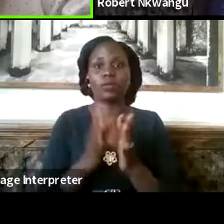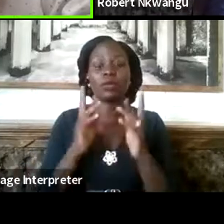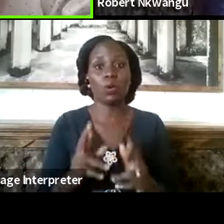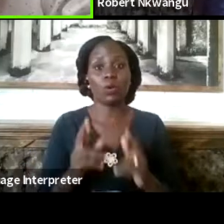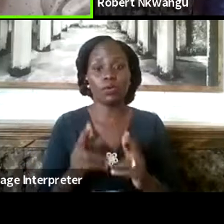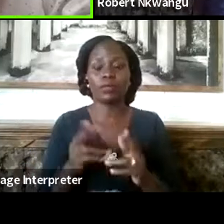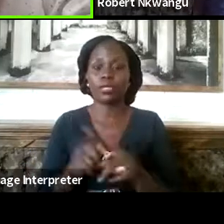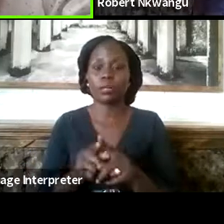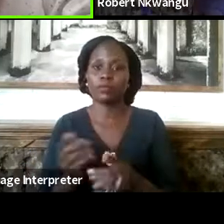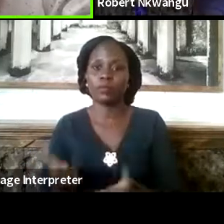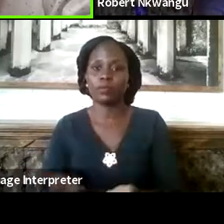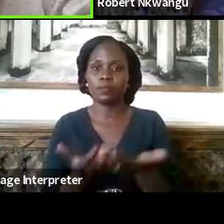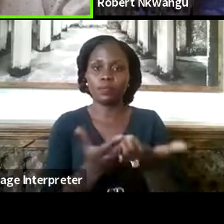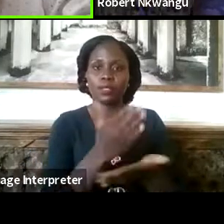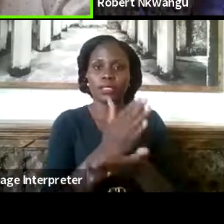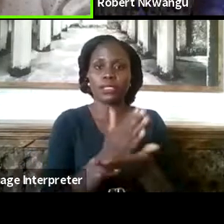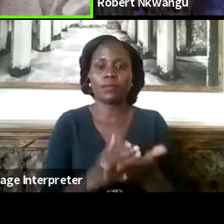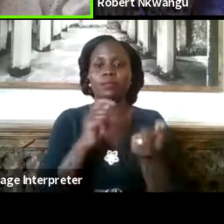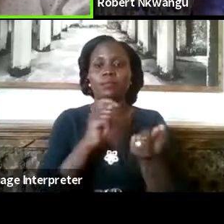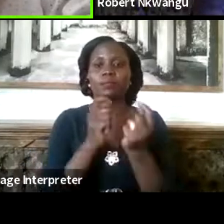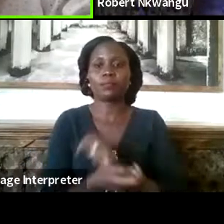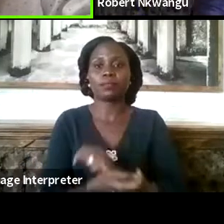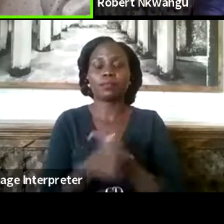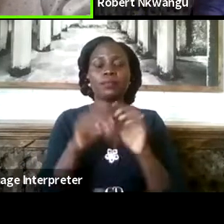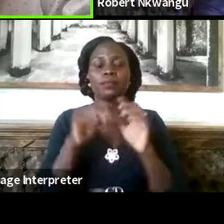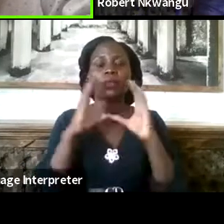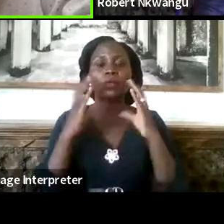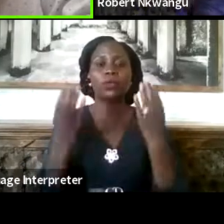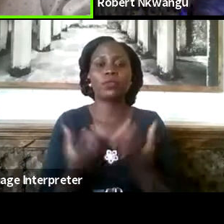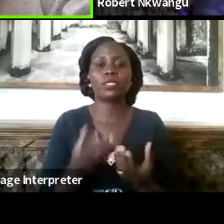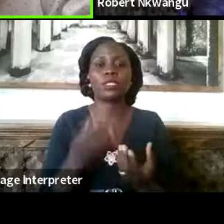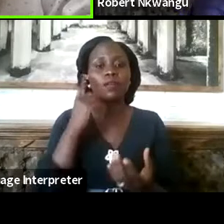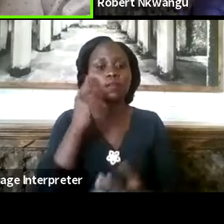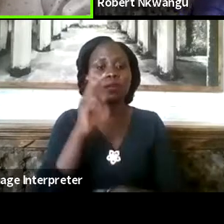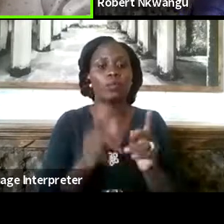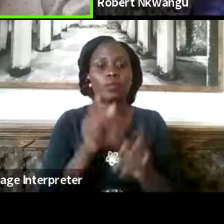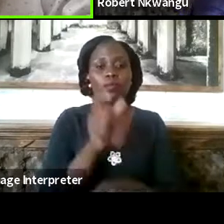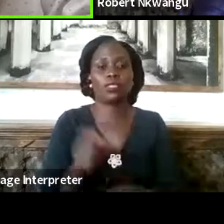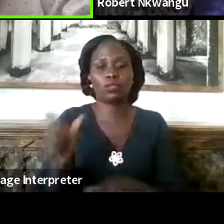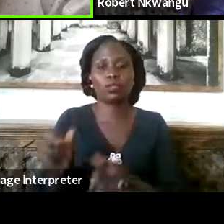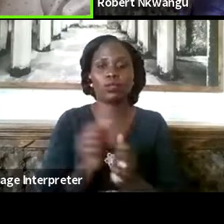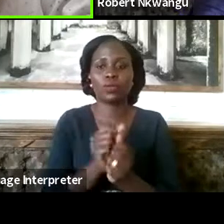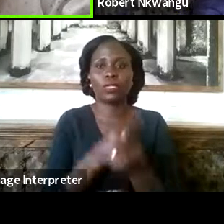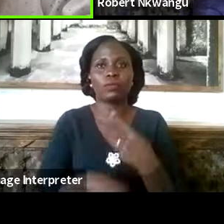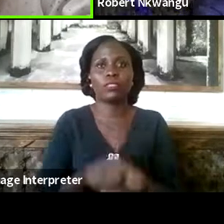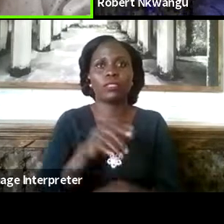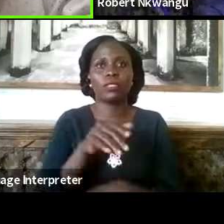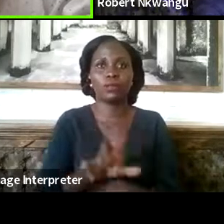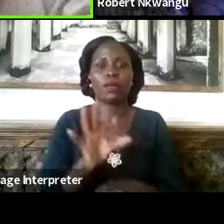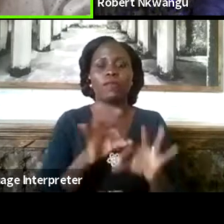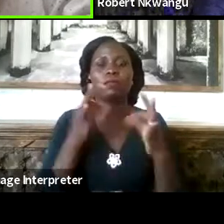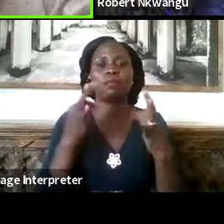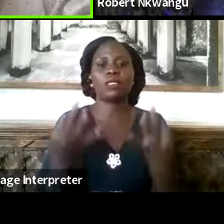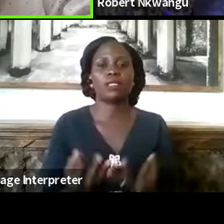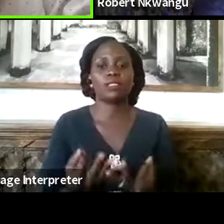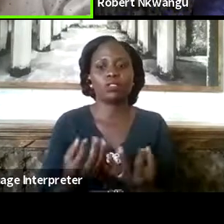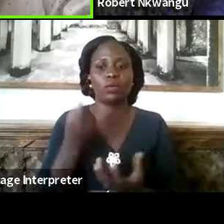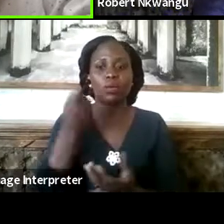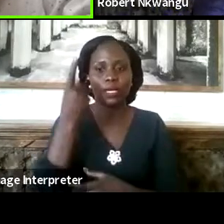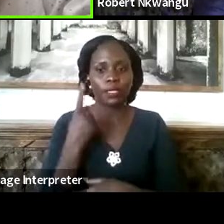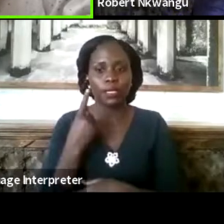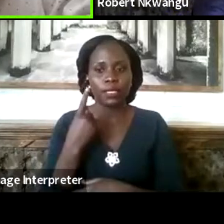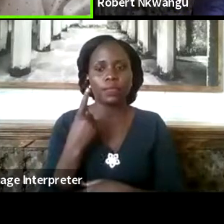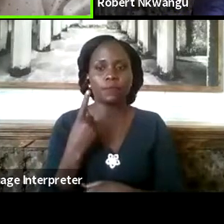the communities for people, for persons with disabilities and their family, to understand that this is a